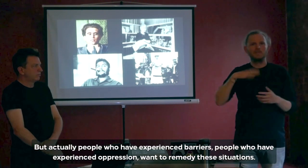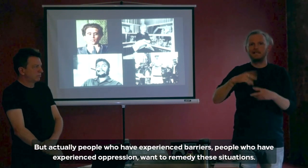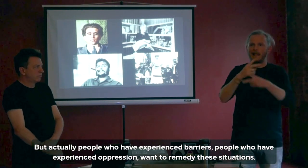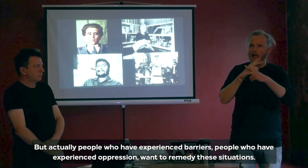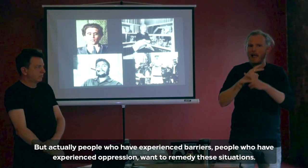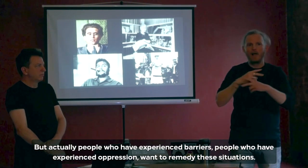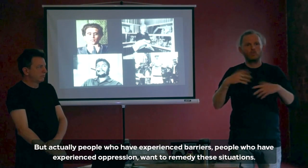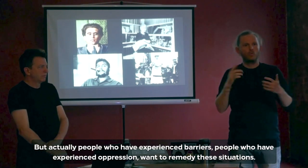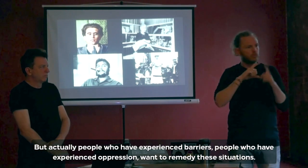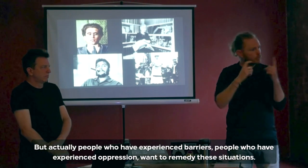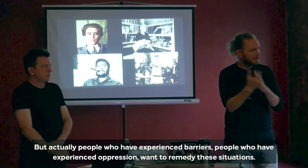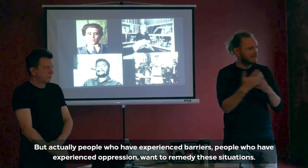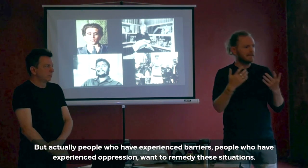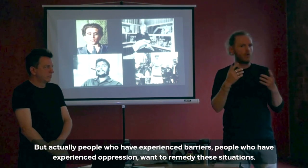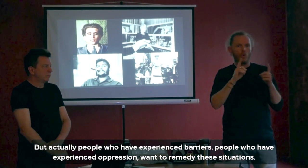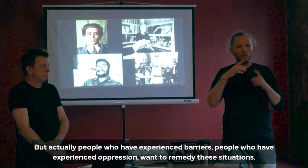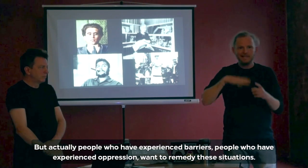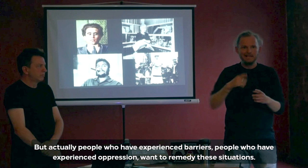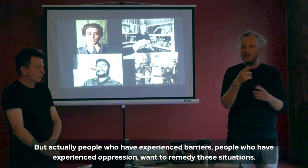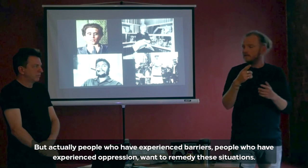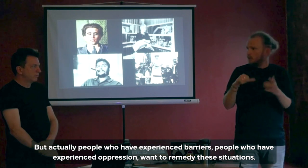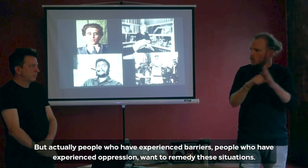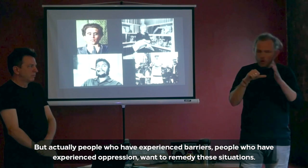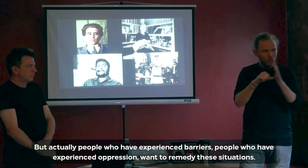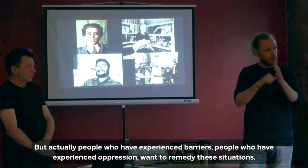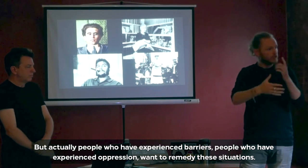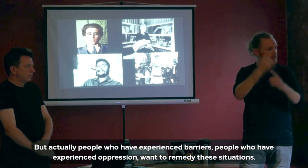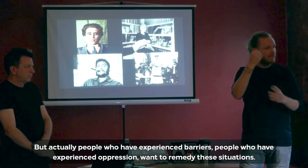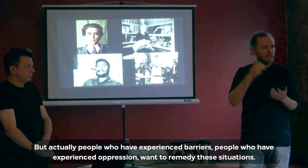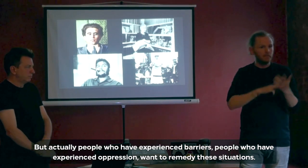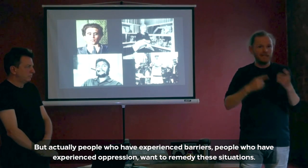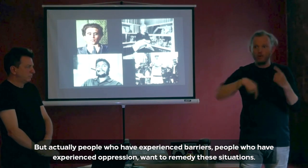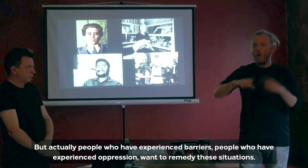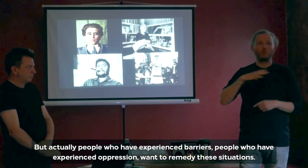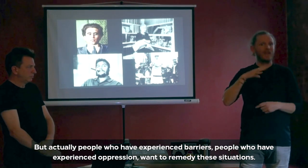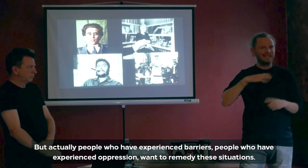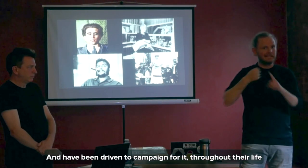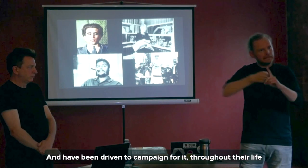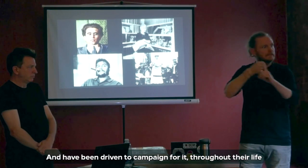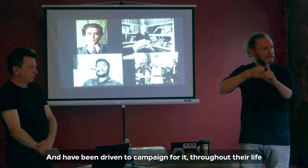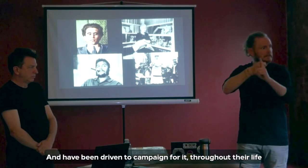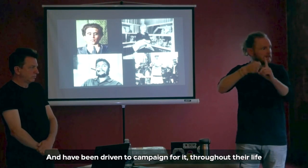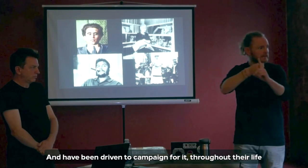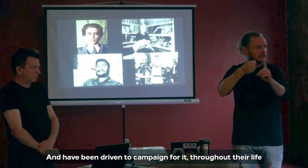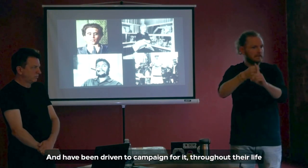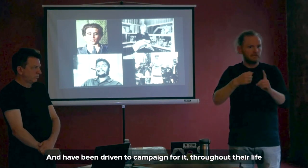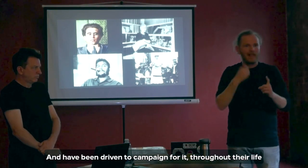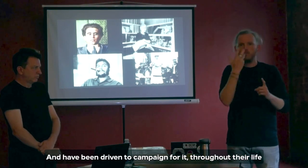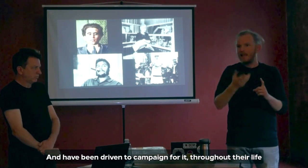experienced barriers, who've experienced oppression, want to kind of remedy these situations and are driven